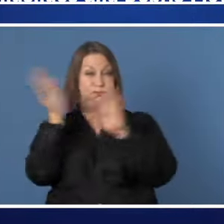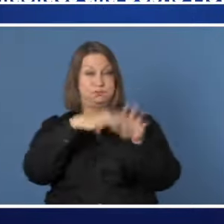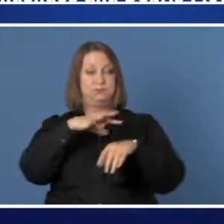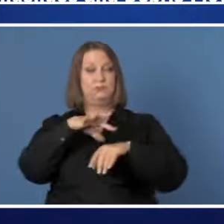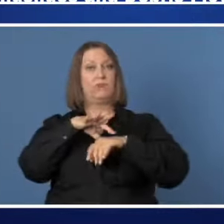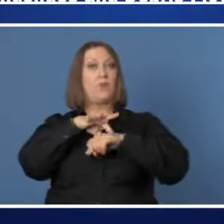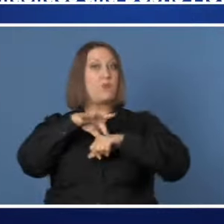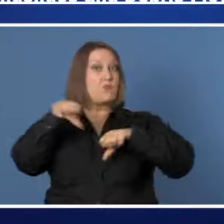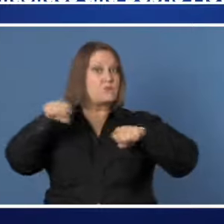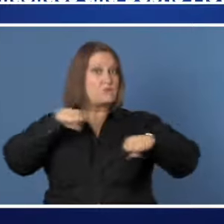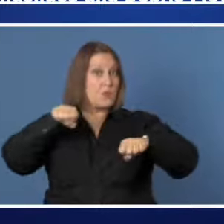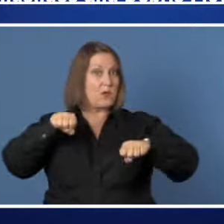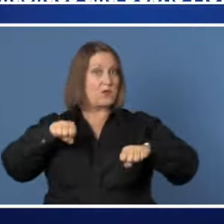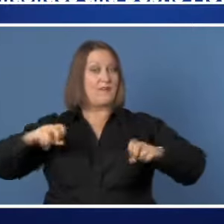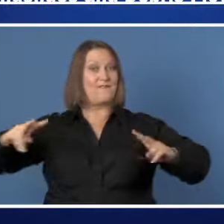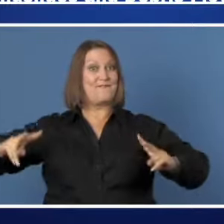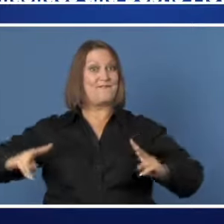earthquakes,